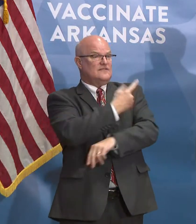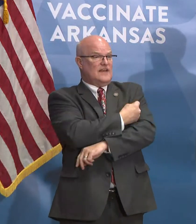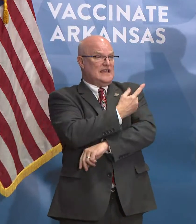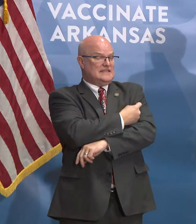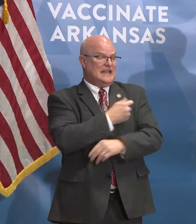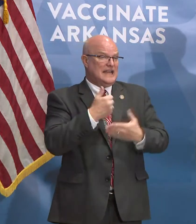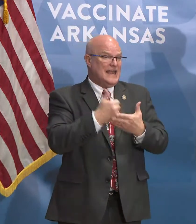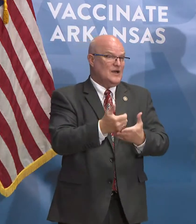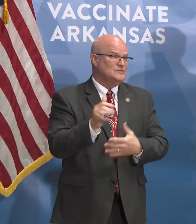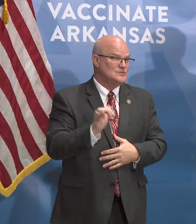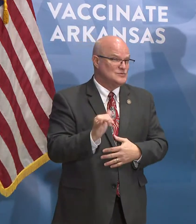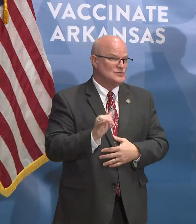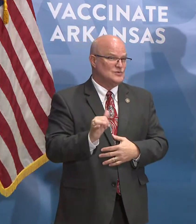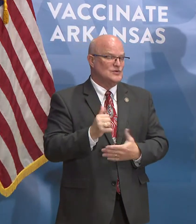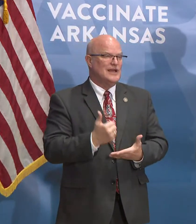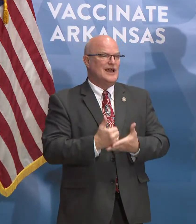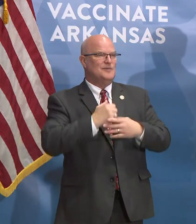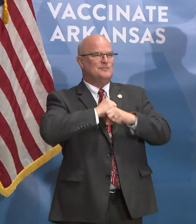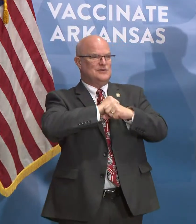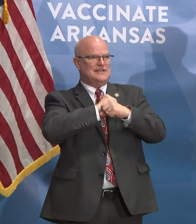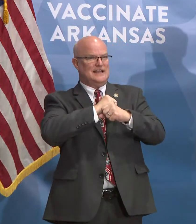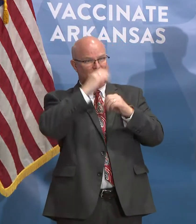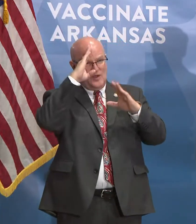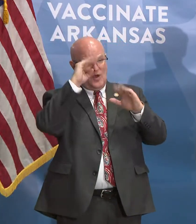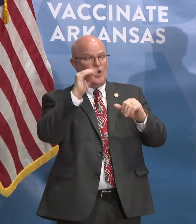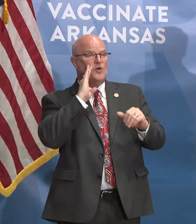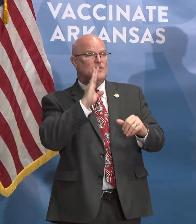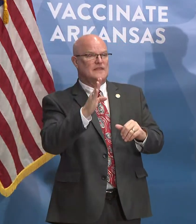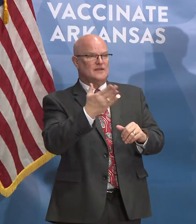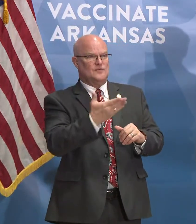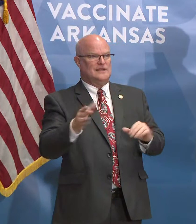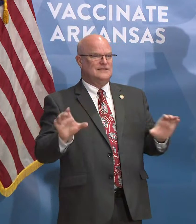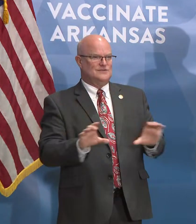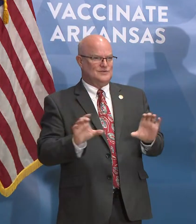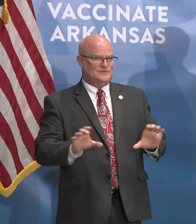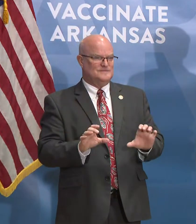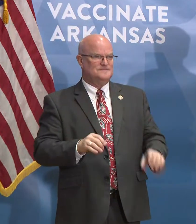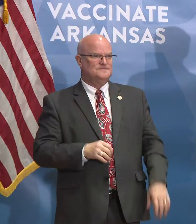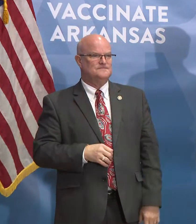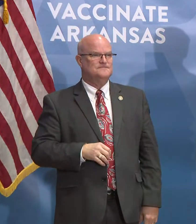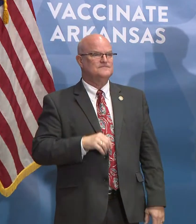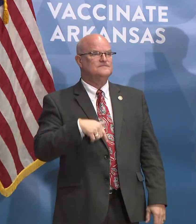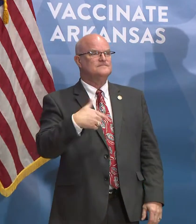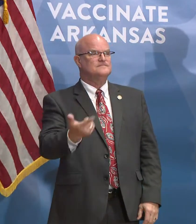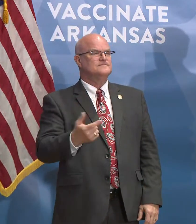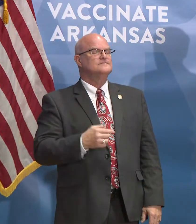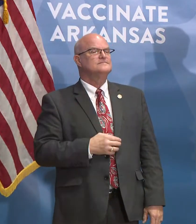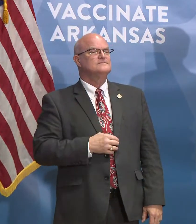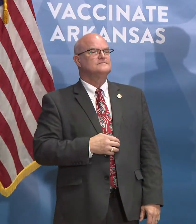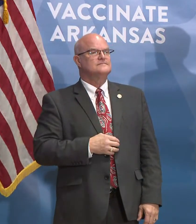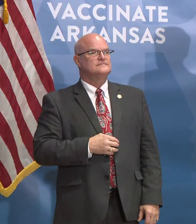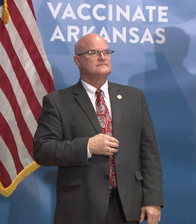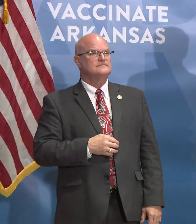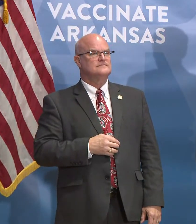vaccination helps as well. That helps protect them, and I hope that will be a step we can all take. Next question.